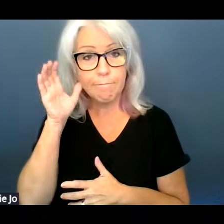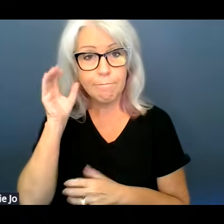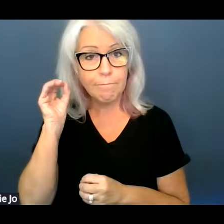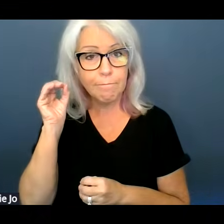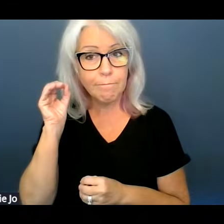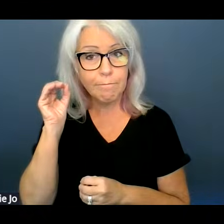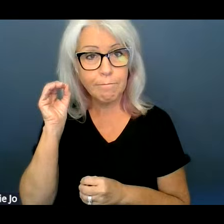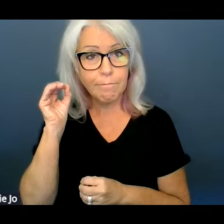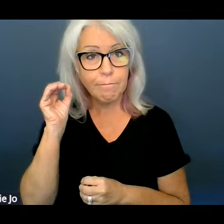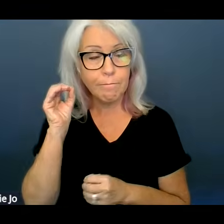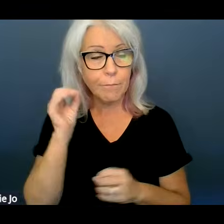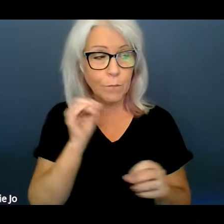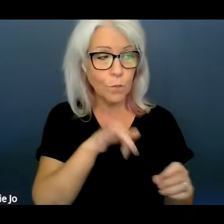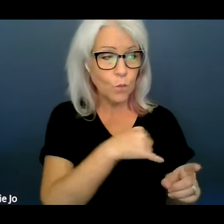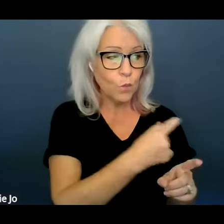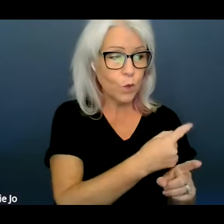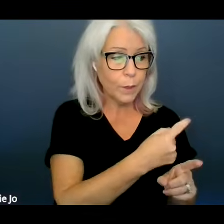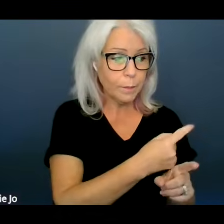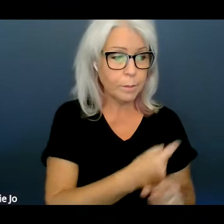Correct. Yeah, yeah.